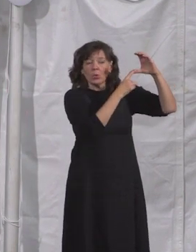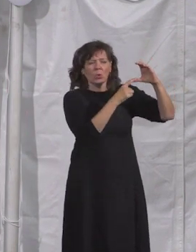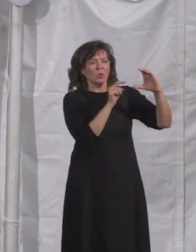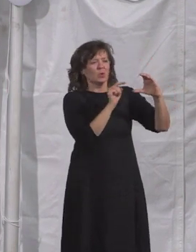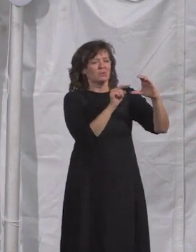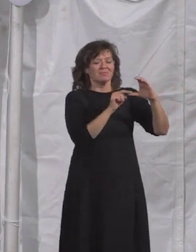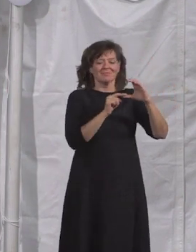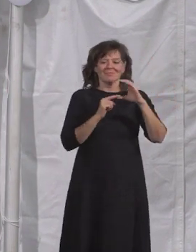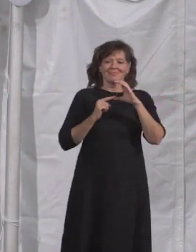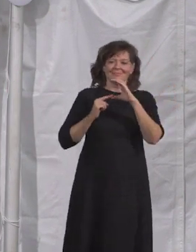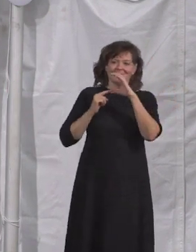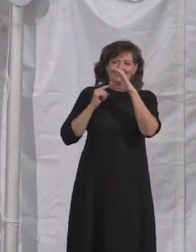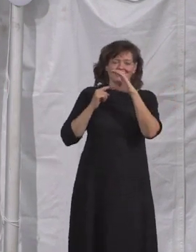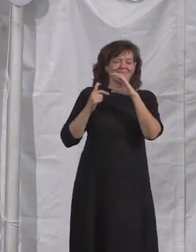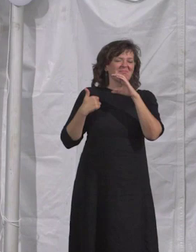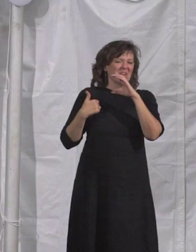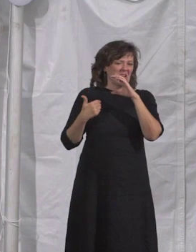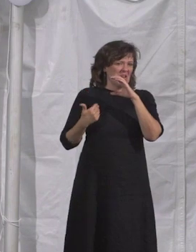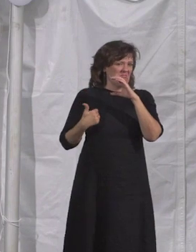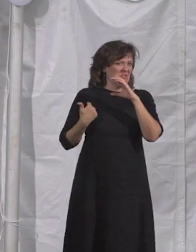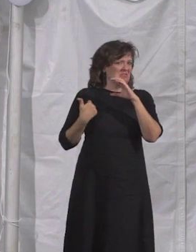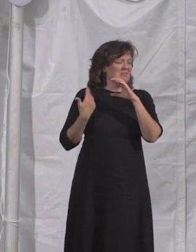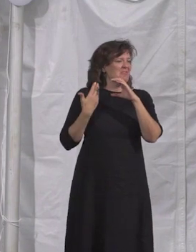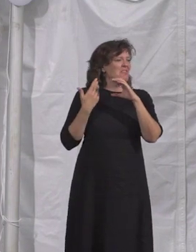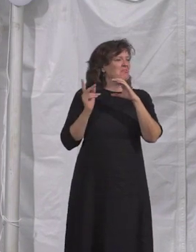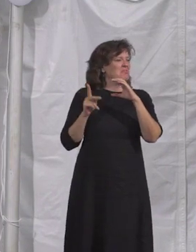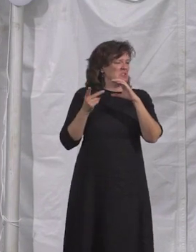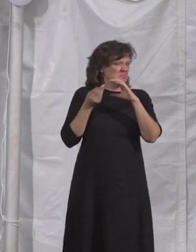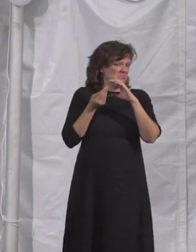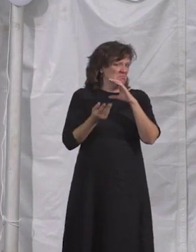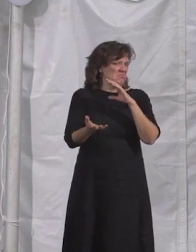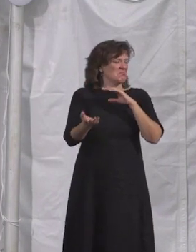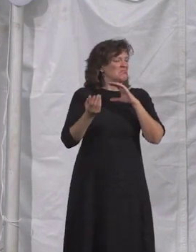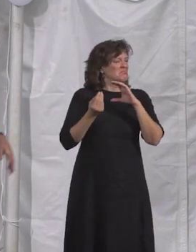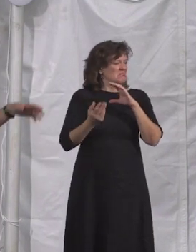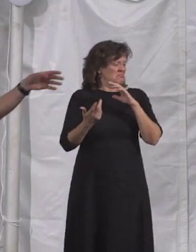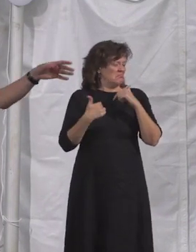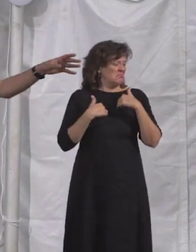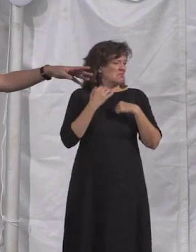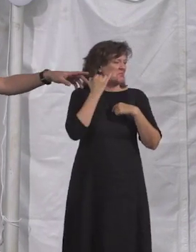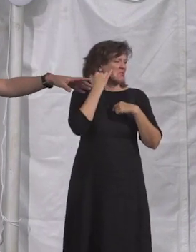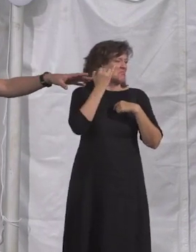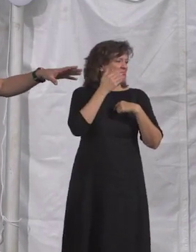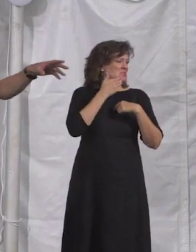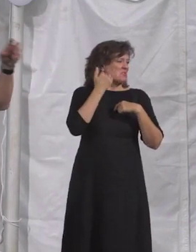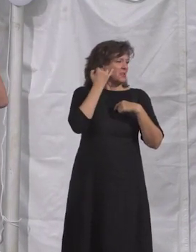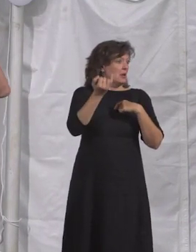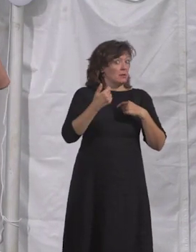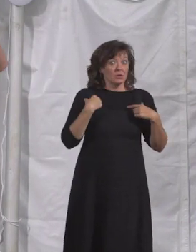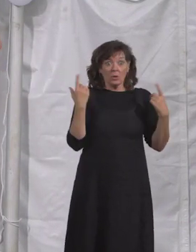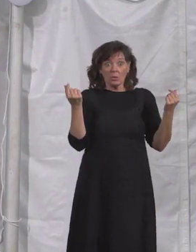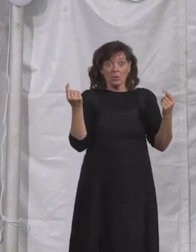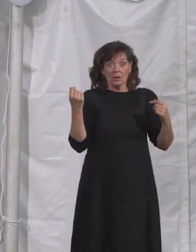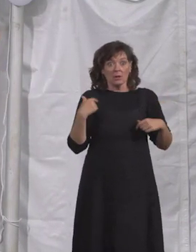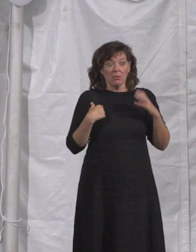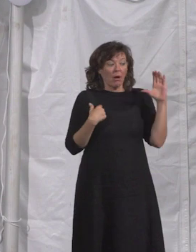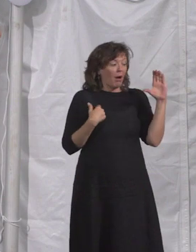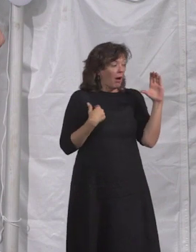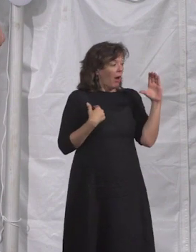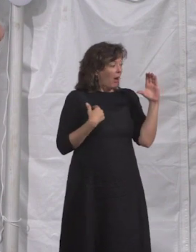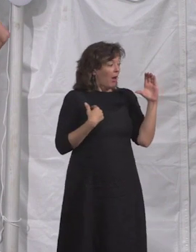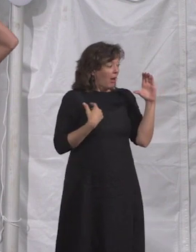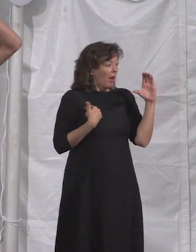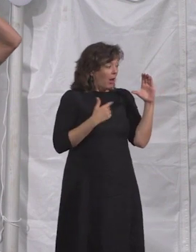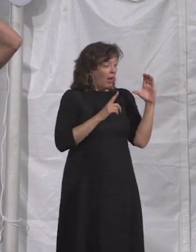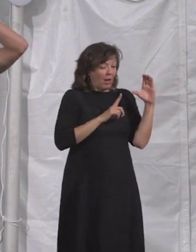Find a young person. Share me with a young person." So we go, and we find a young person, and we're like, "Young person." And we start to say it, and it's up